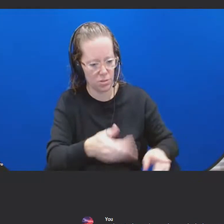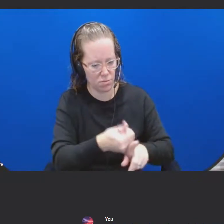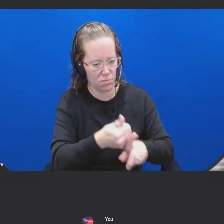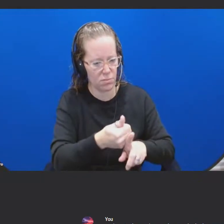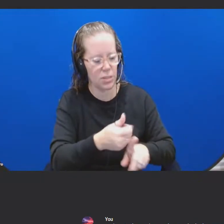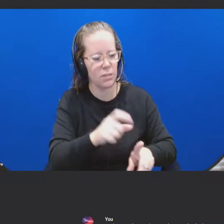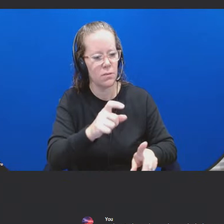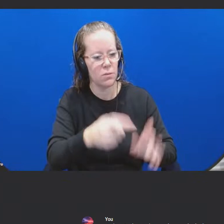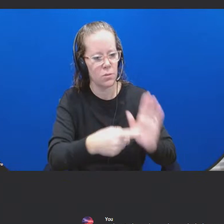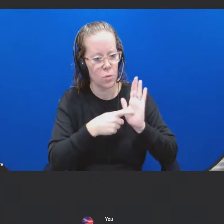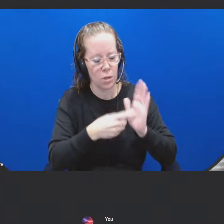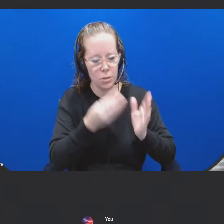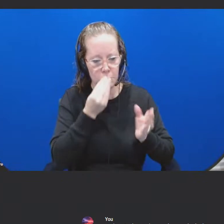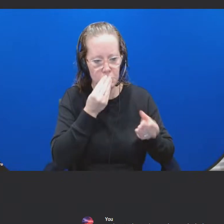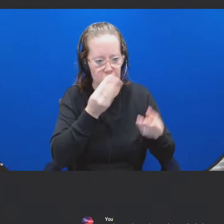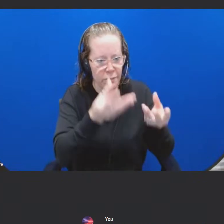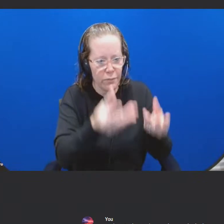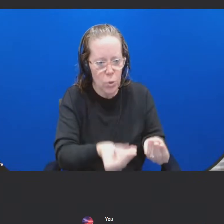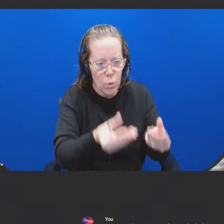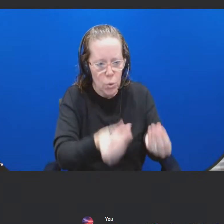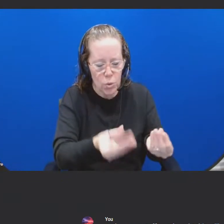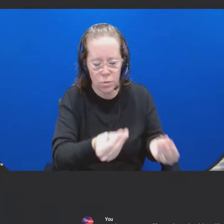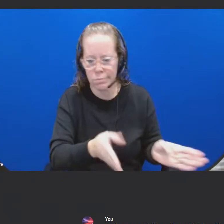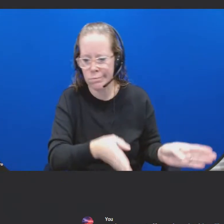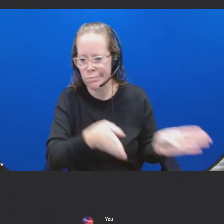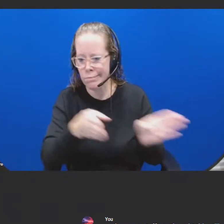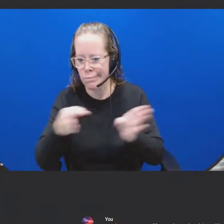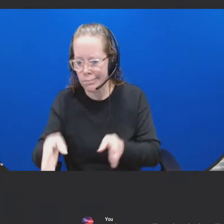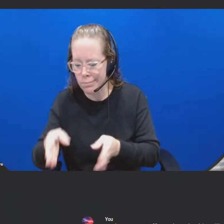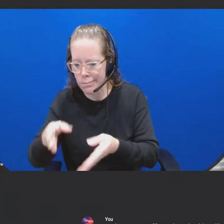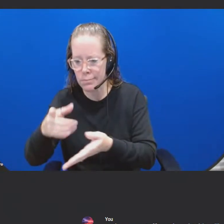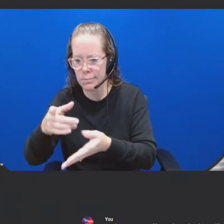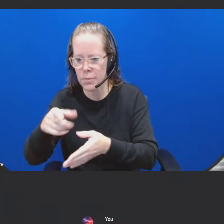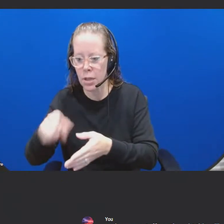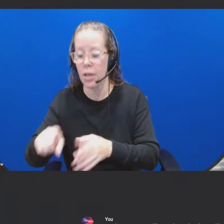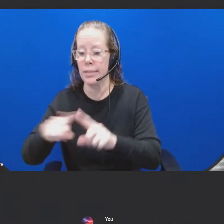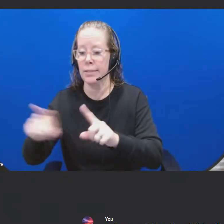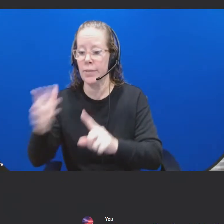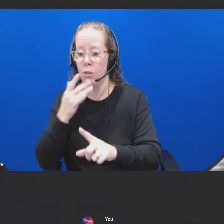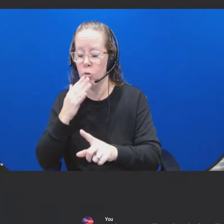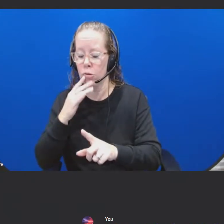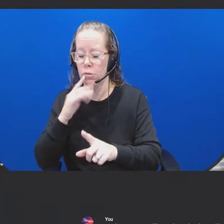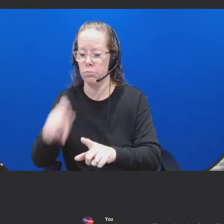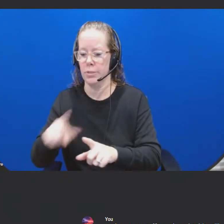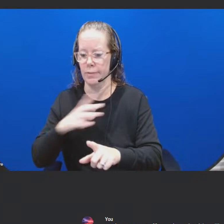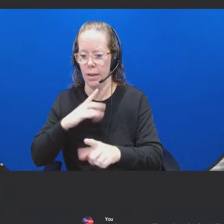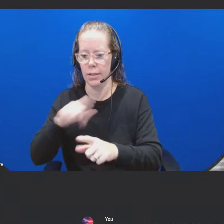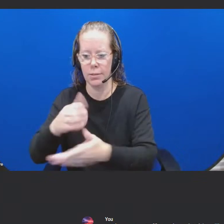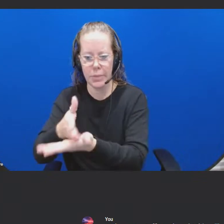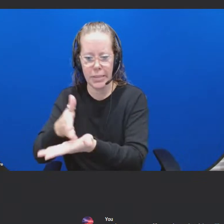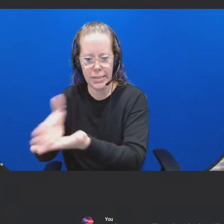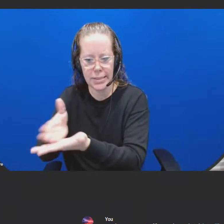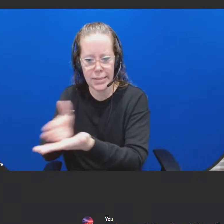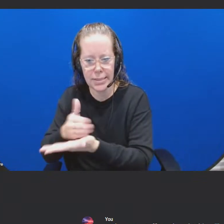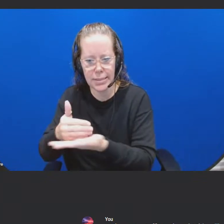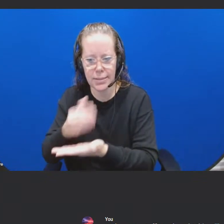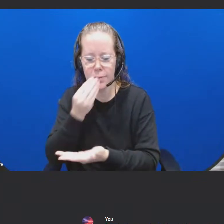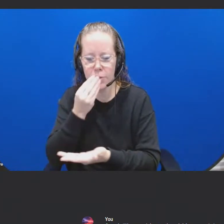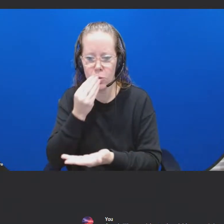person's having minced, etc. And there will be more things that they're going to be doing to try to improve